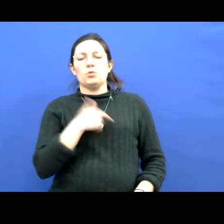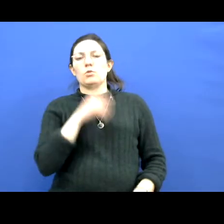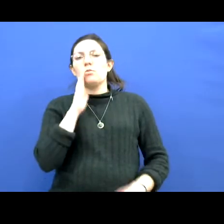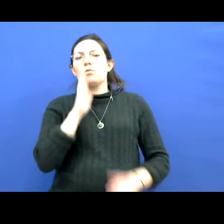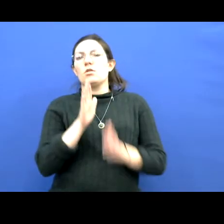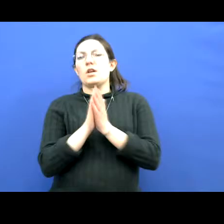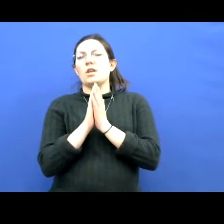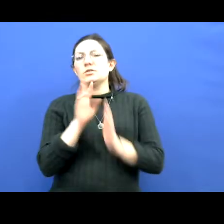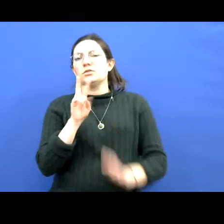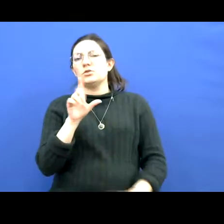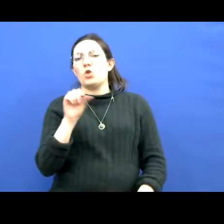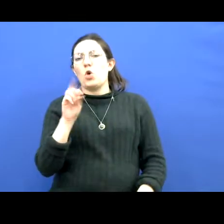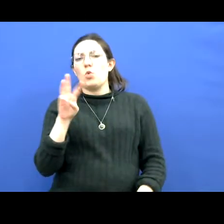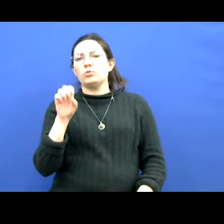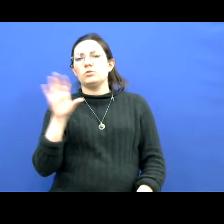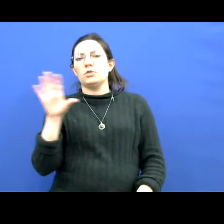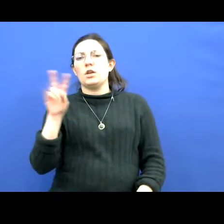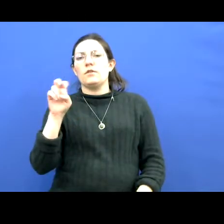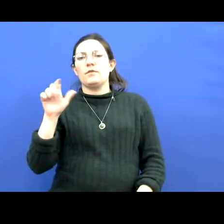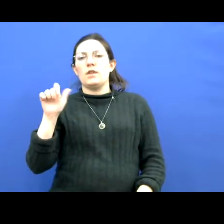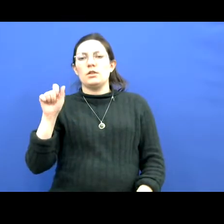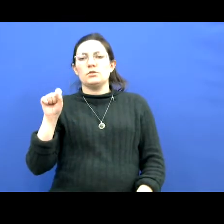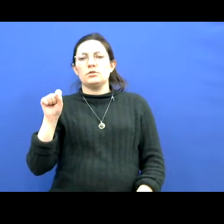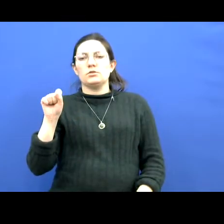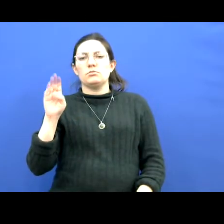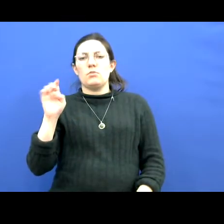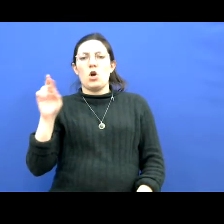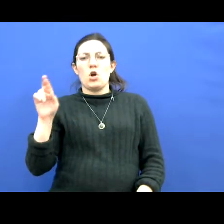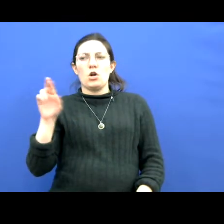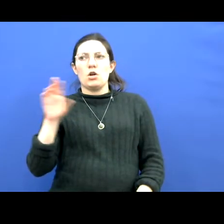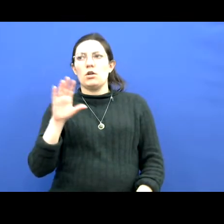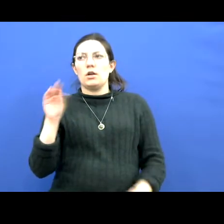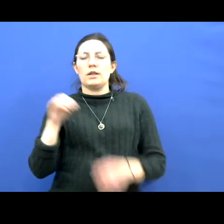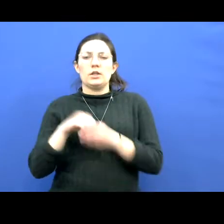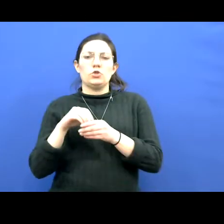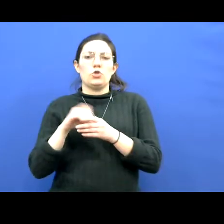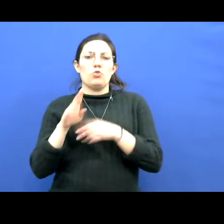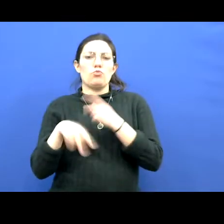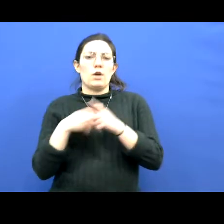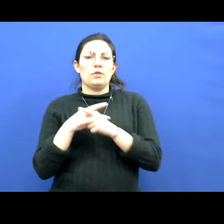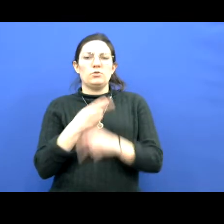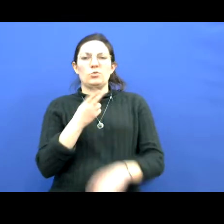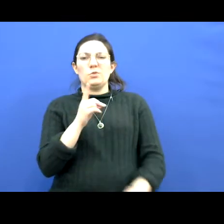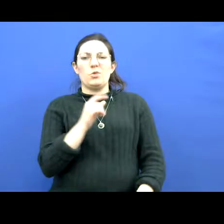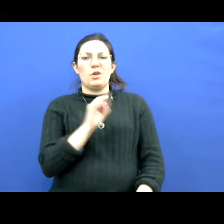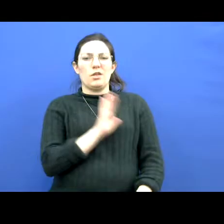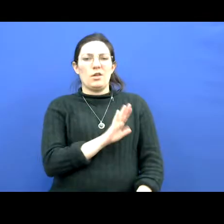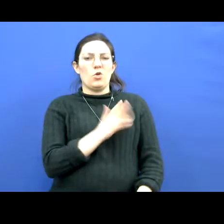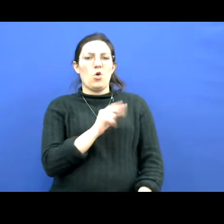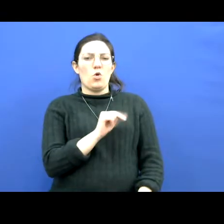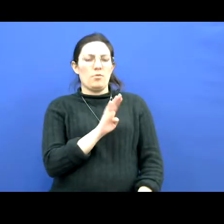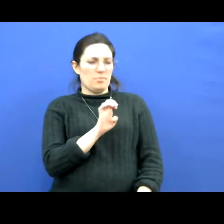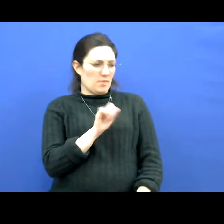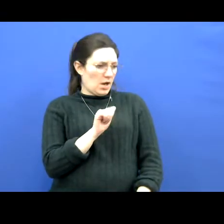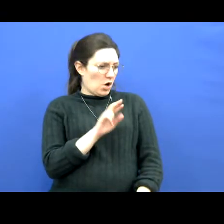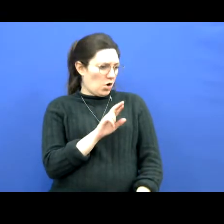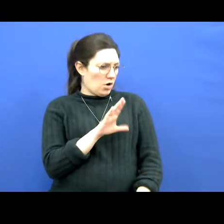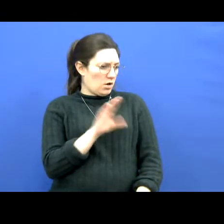forgot what their other internal brand is. Home Depot has Bear, and I forgot what